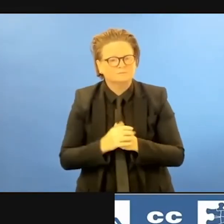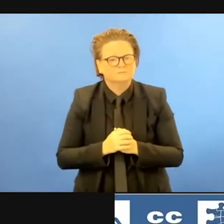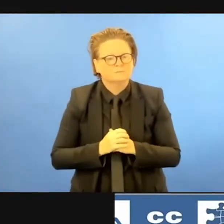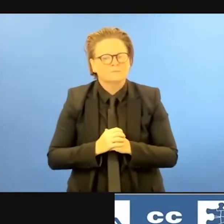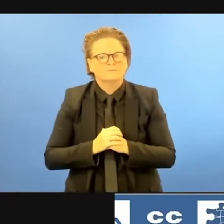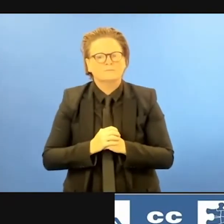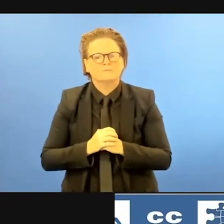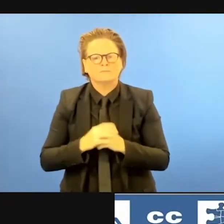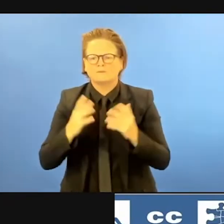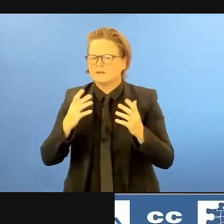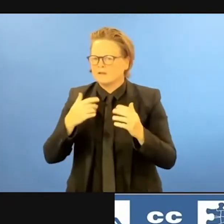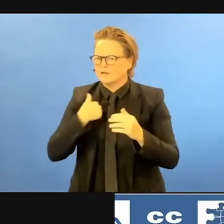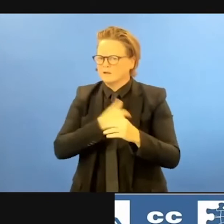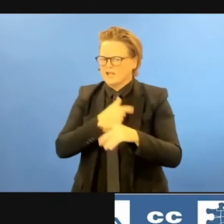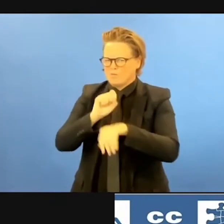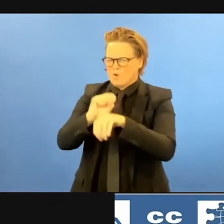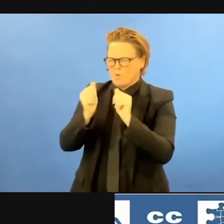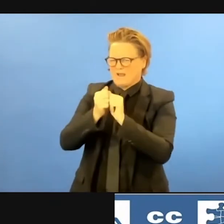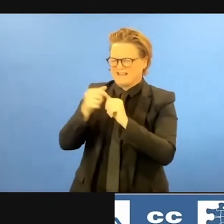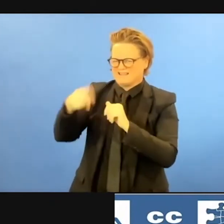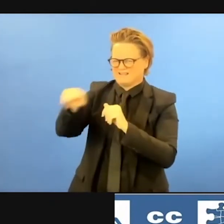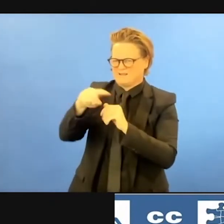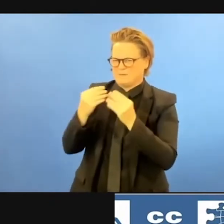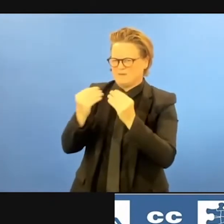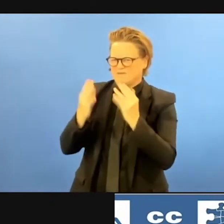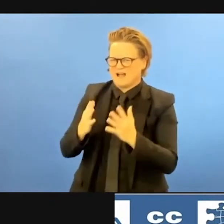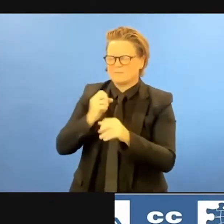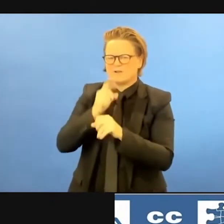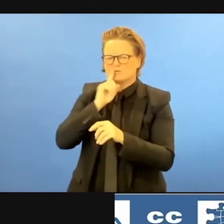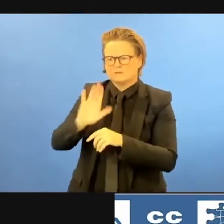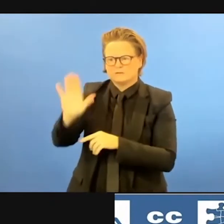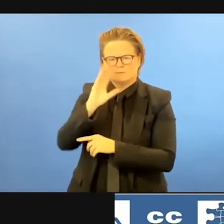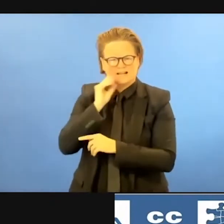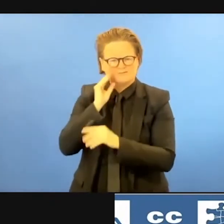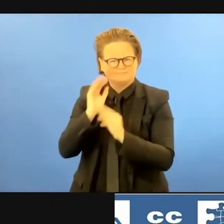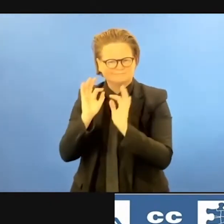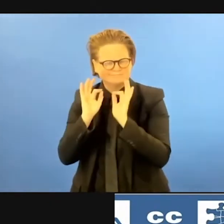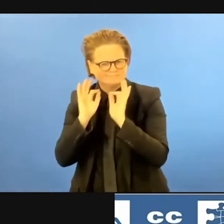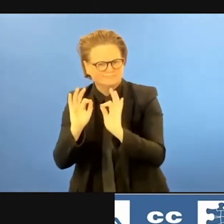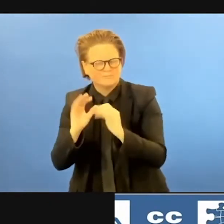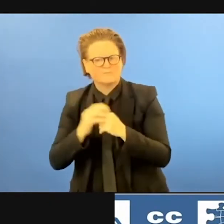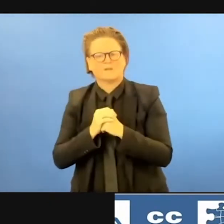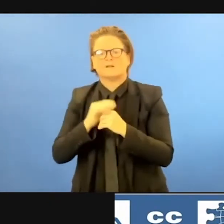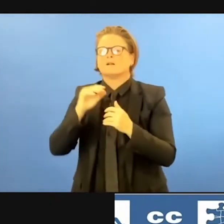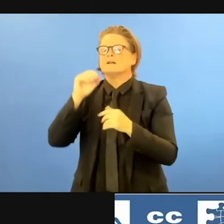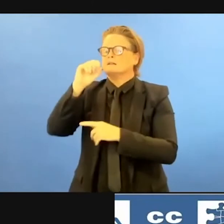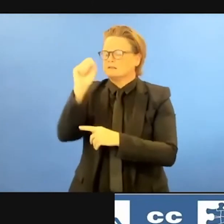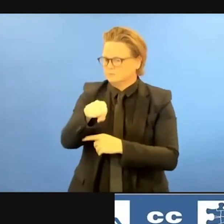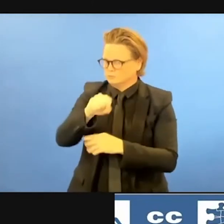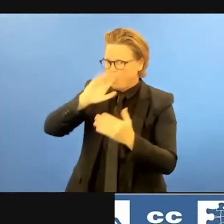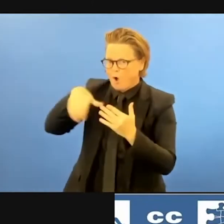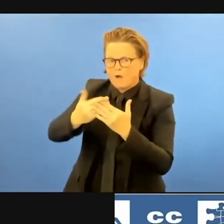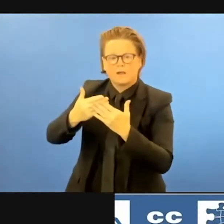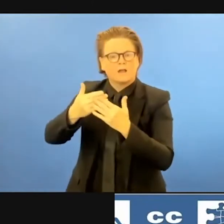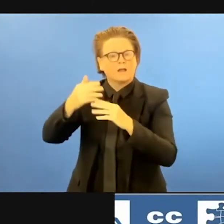sure it's the best experience possible, but our sites have chairs, our sites have folks who are on site that are watching out for people that